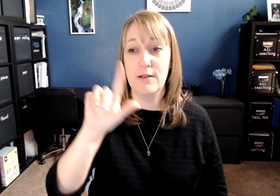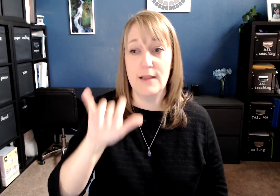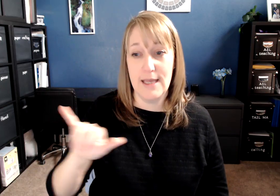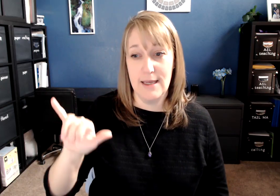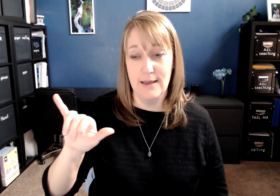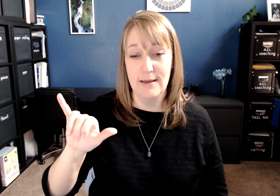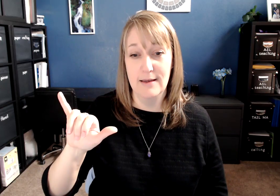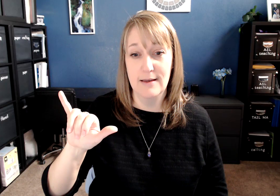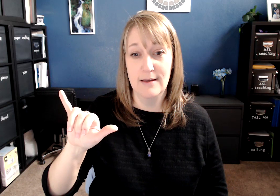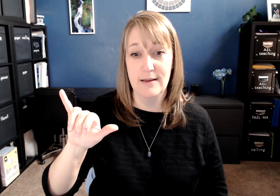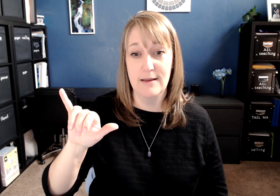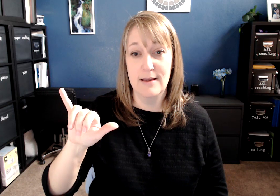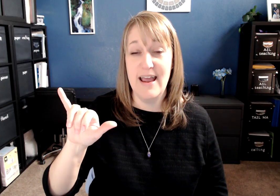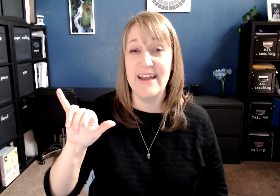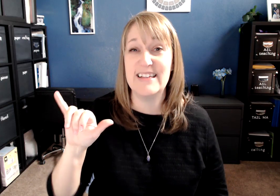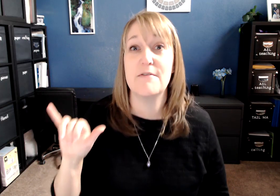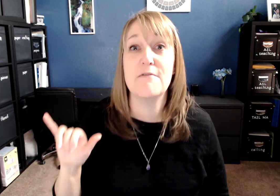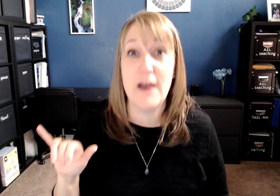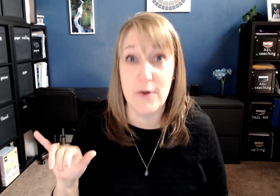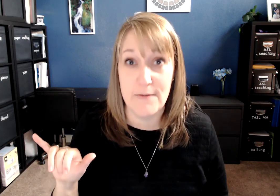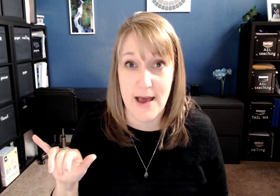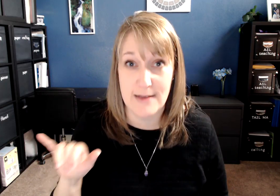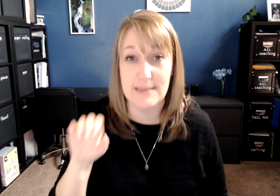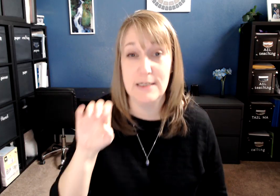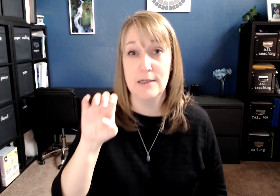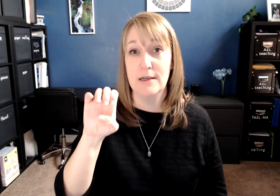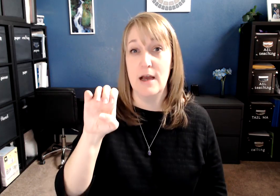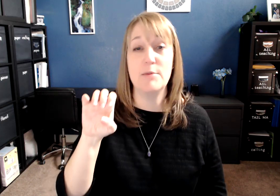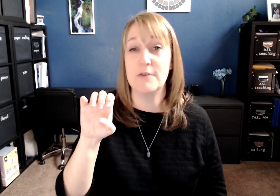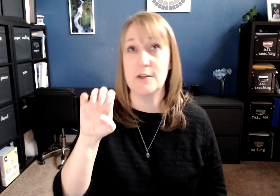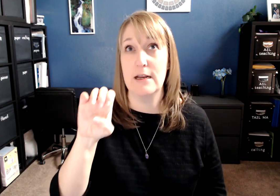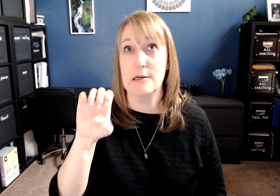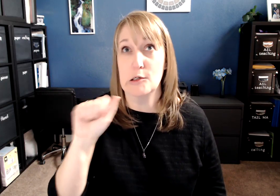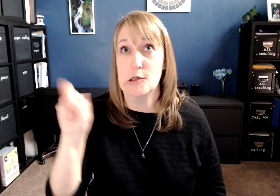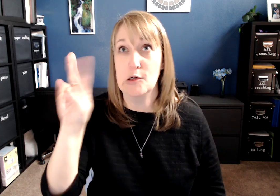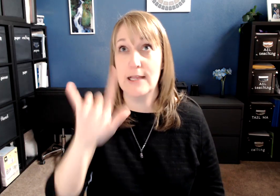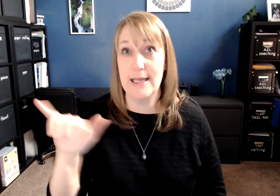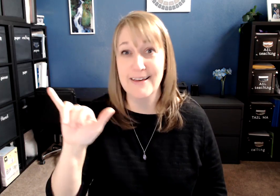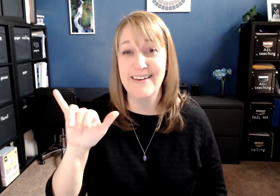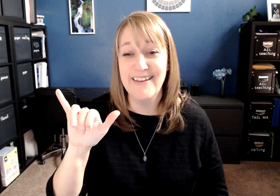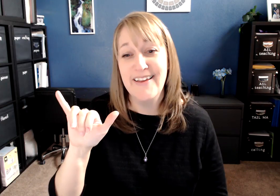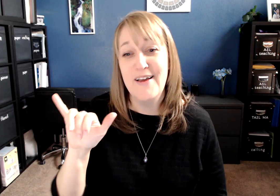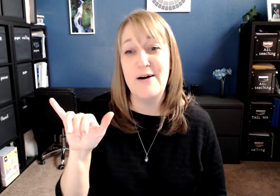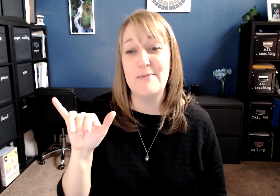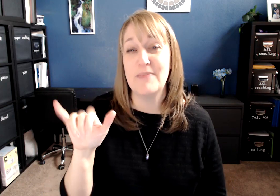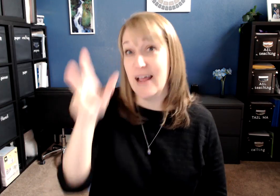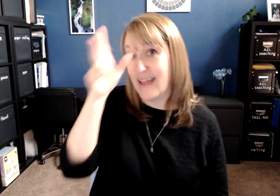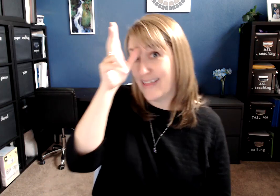early. And it's very fast. I'm not very good at early. I like this